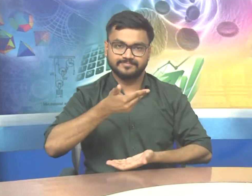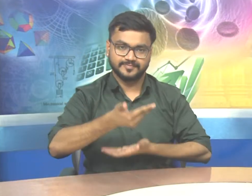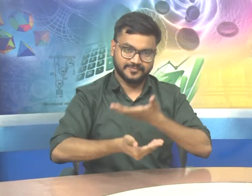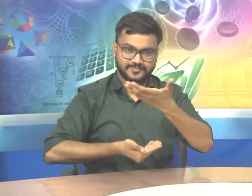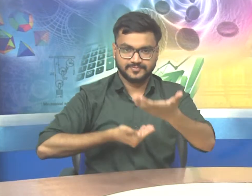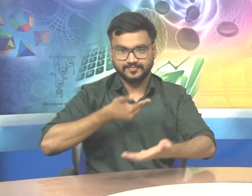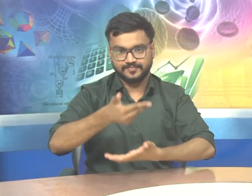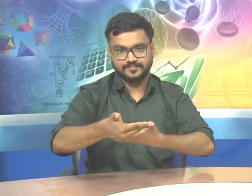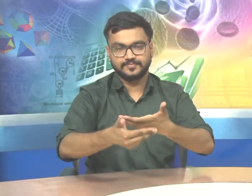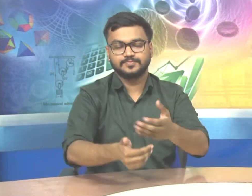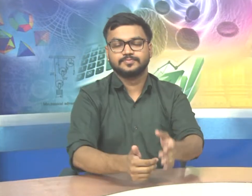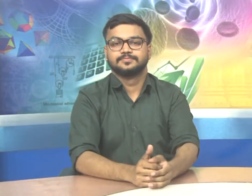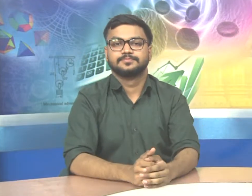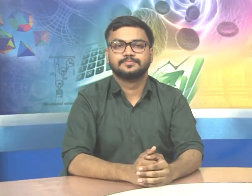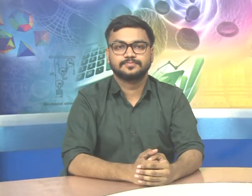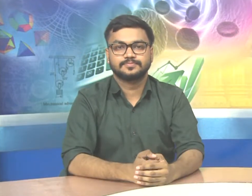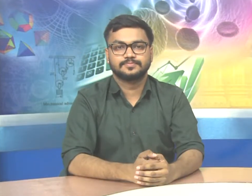Welcome back to our classes.